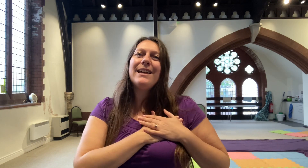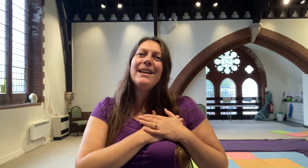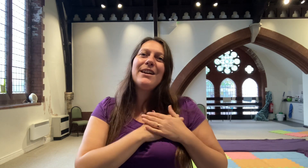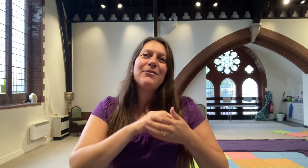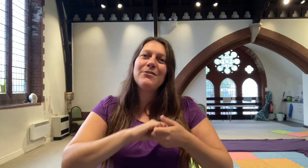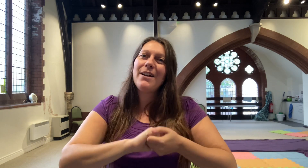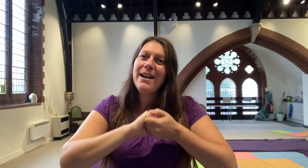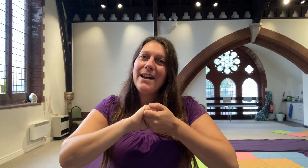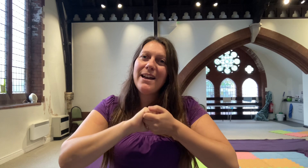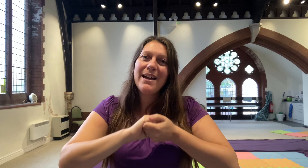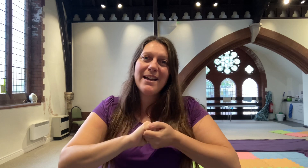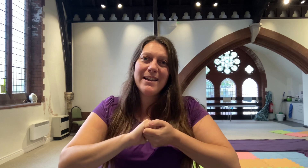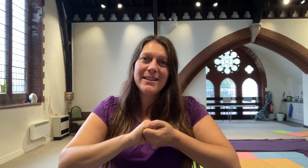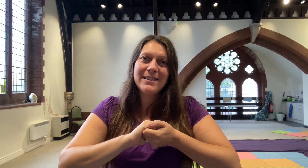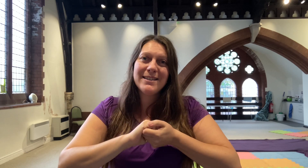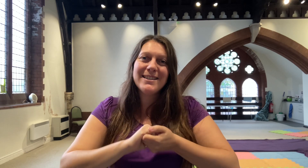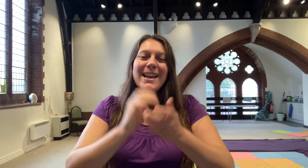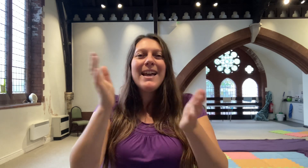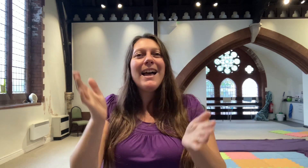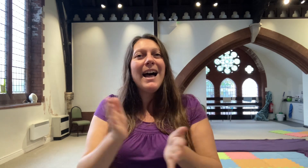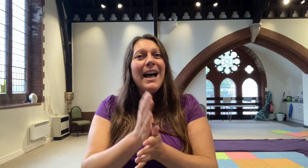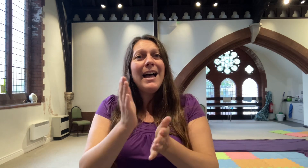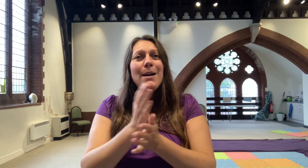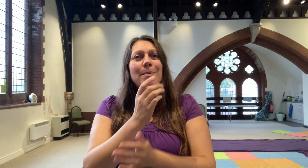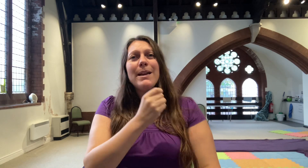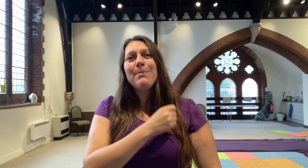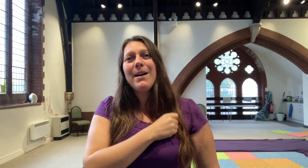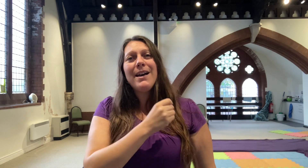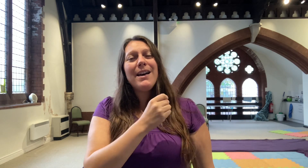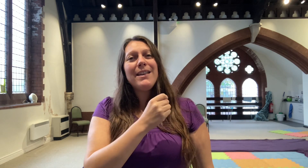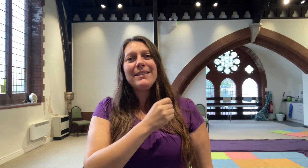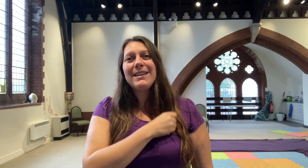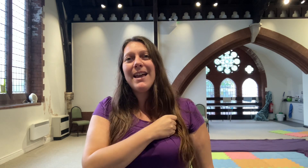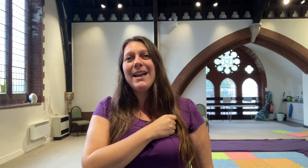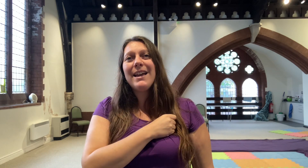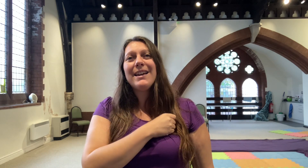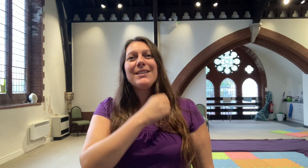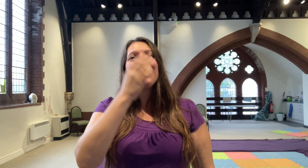dear friend. Happy birthday to you.